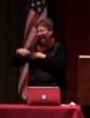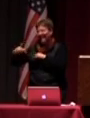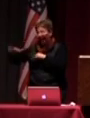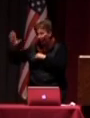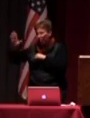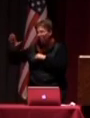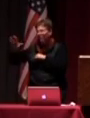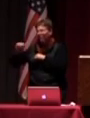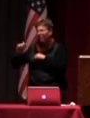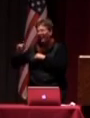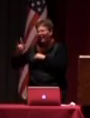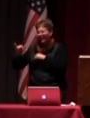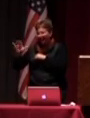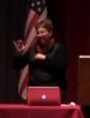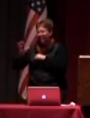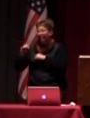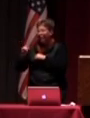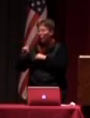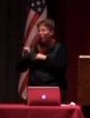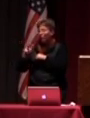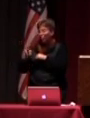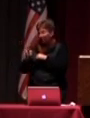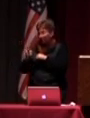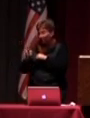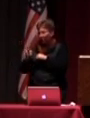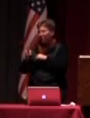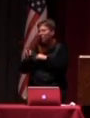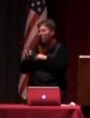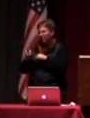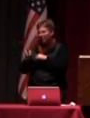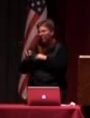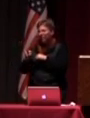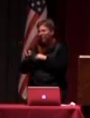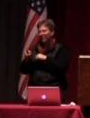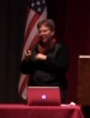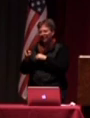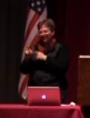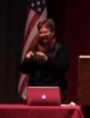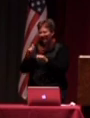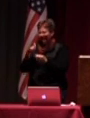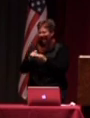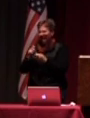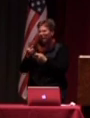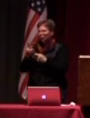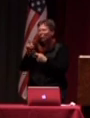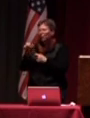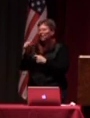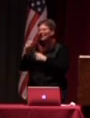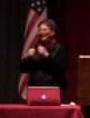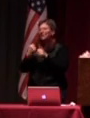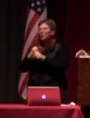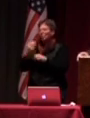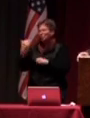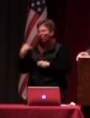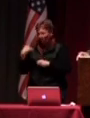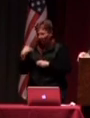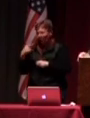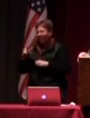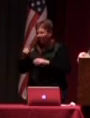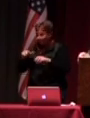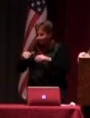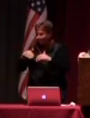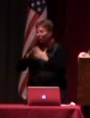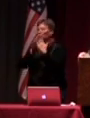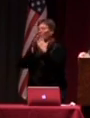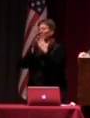what may. On October 21st, 1805, just almost exactly 210 years ago, they confronted the